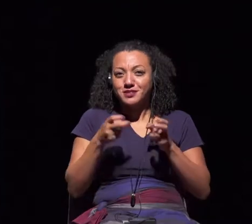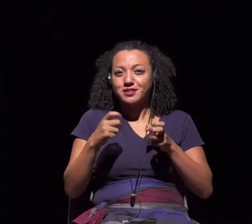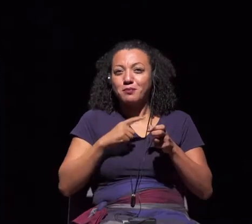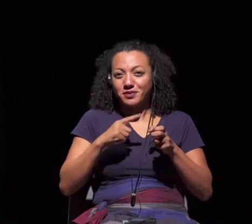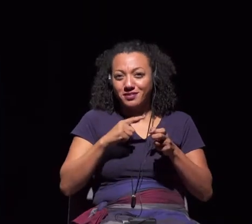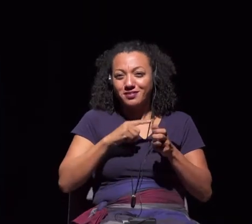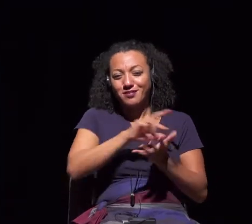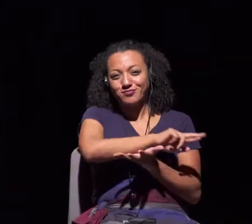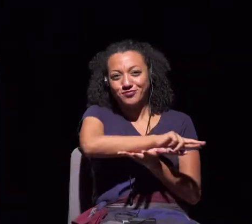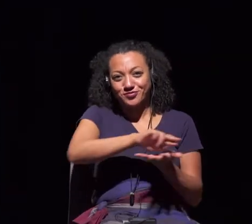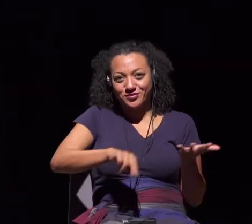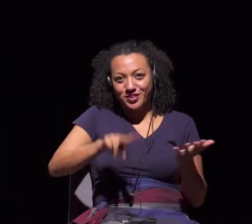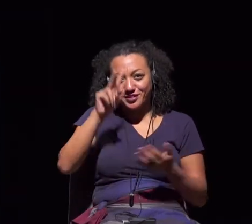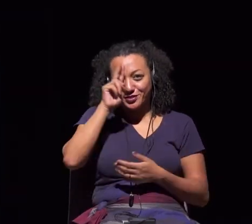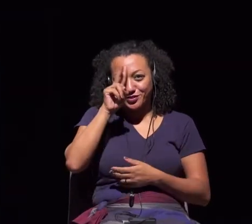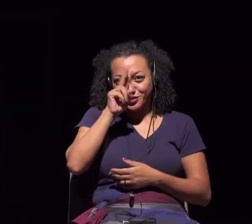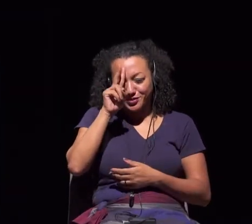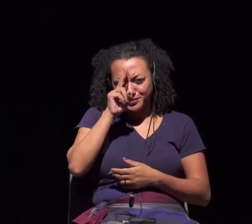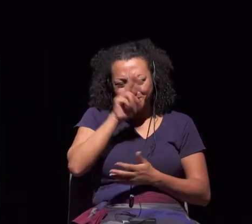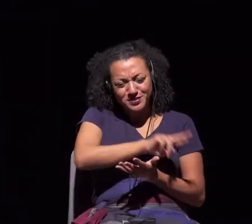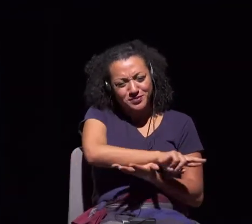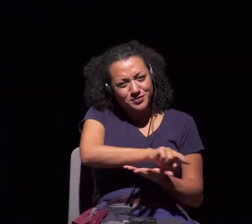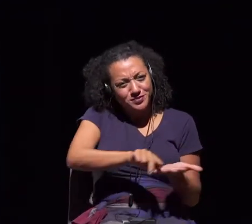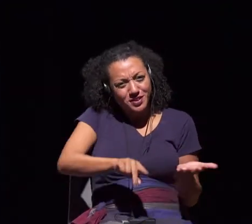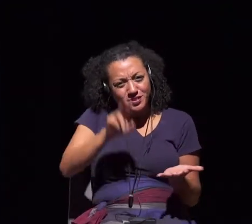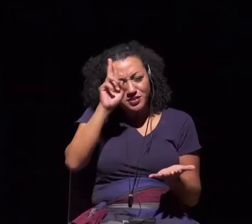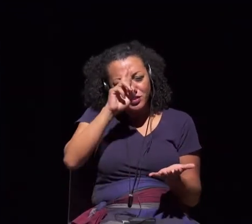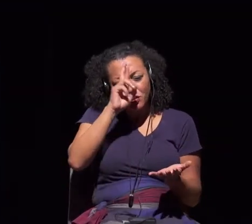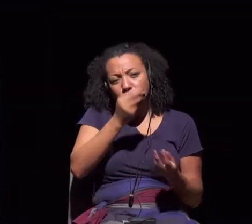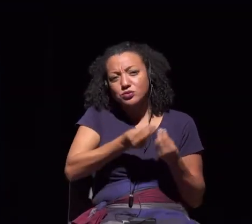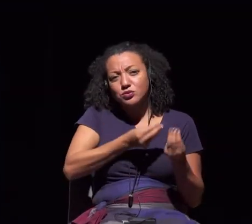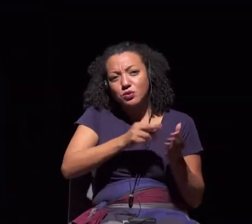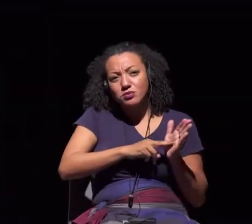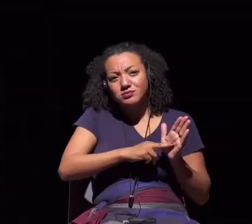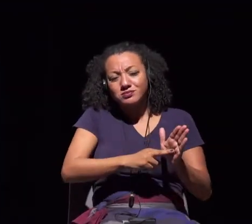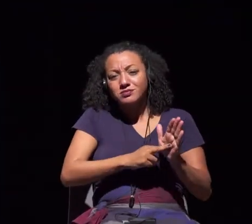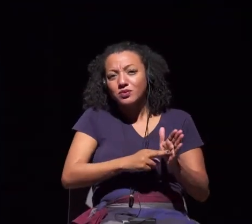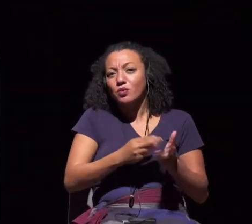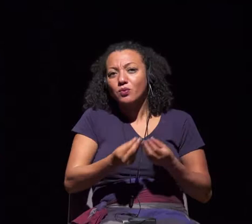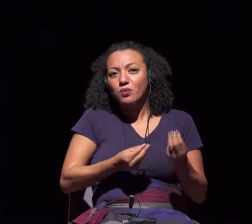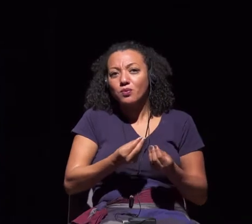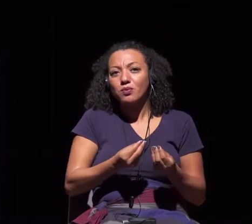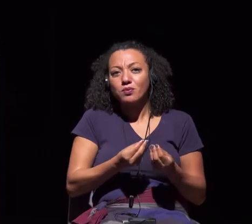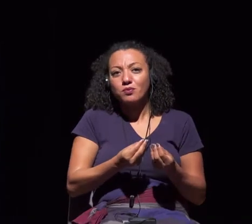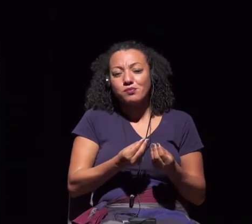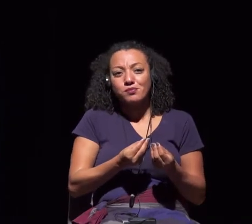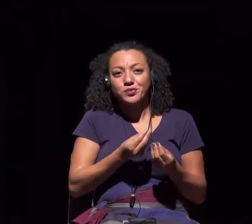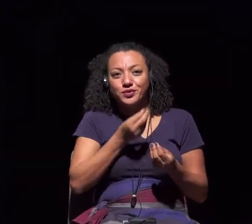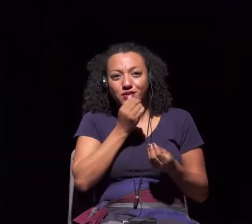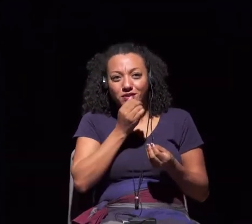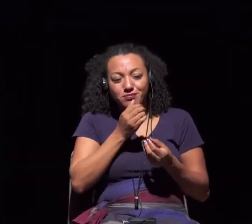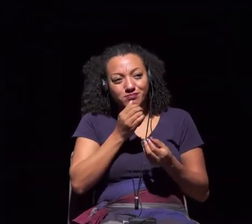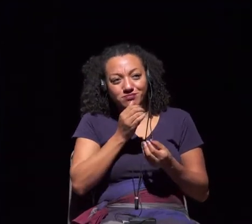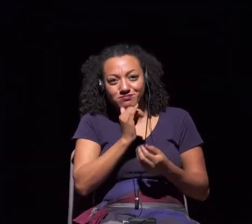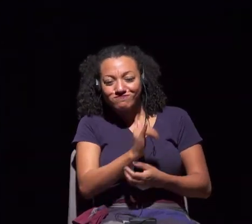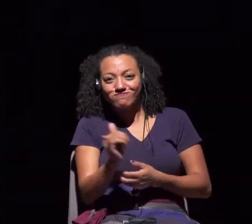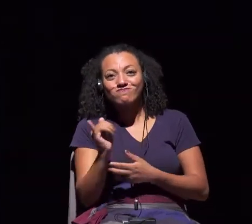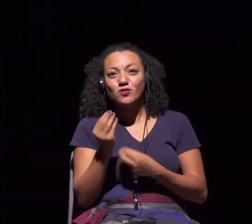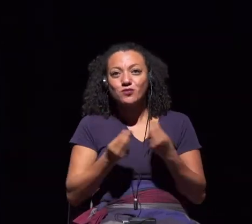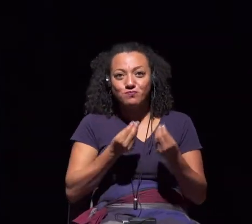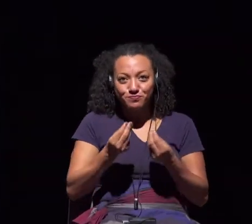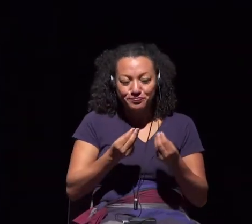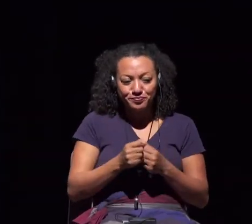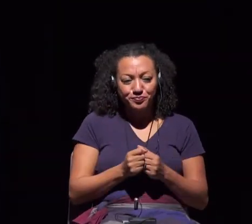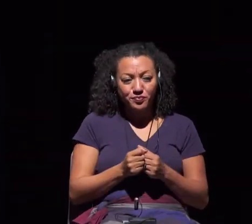many histories being represented or are being included in this larger conversation about history? And so in living in this